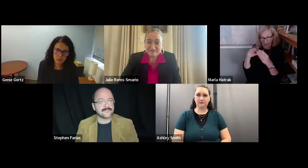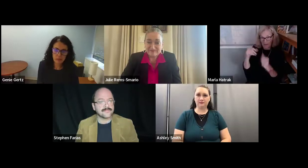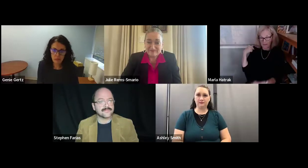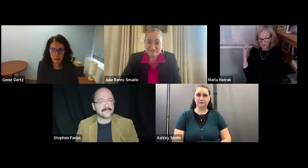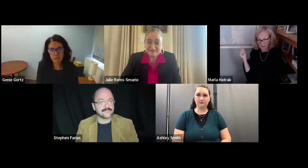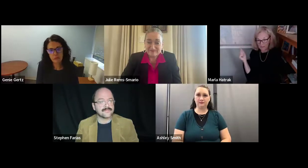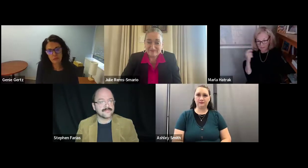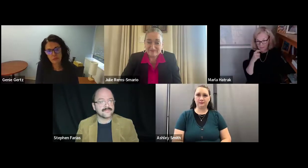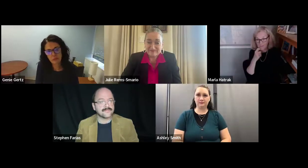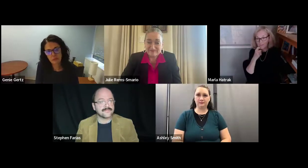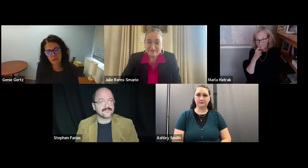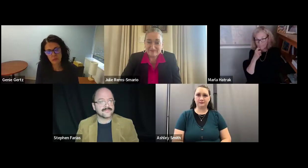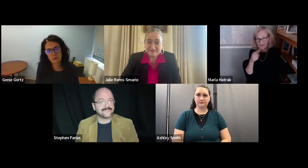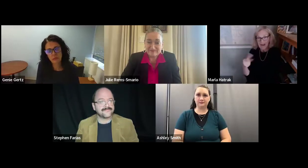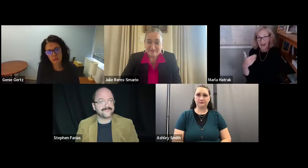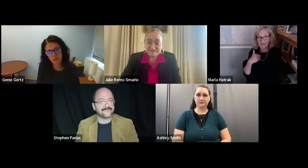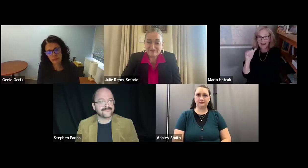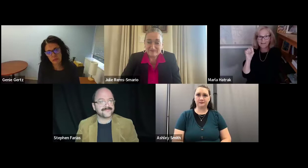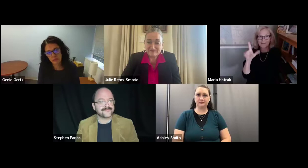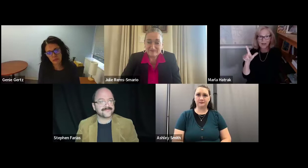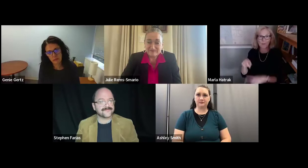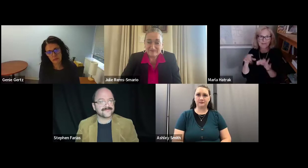in that moment when he shared with me that I said,